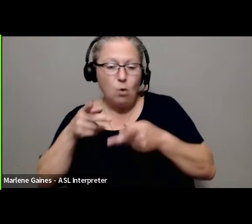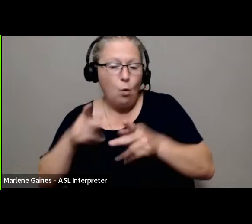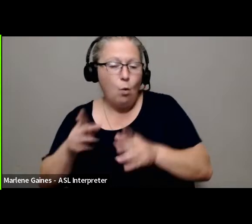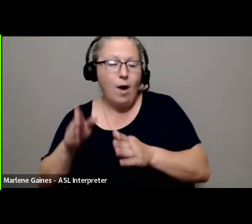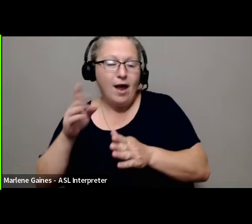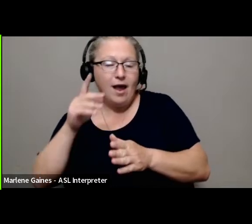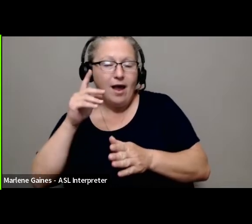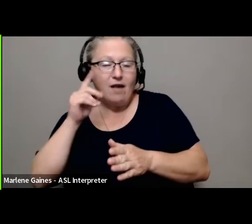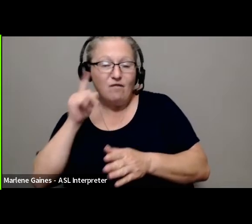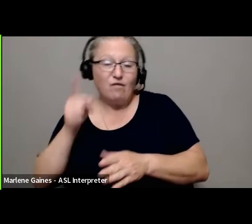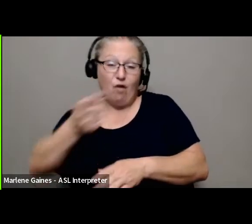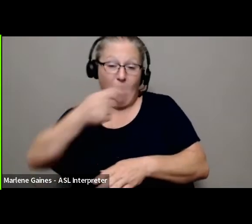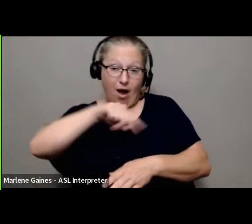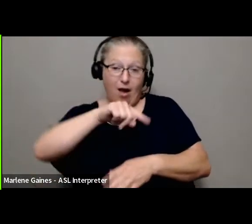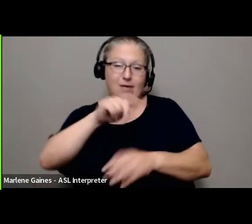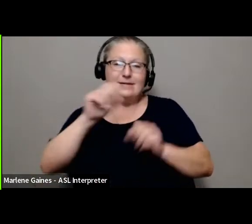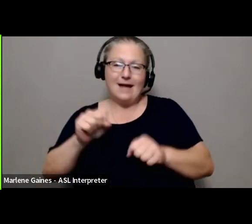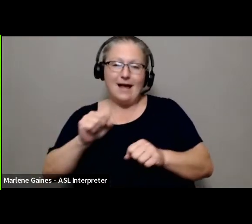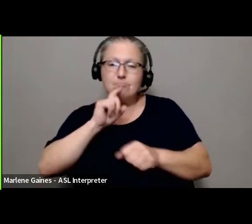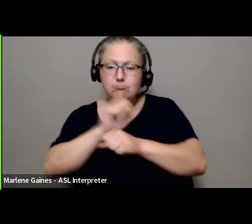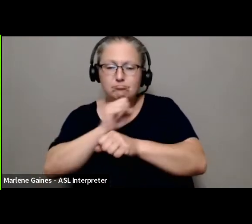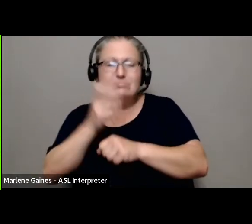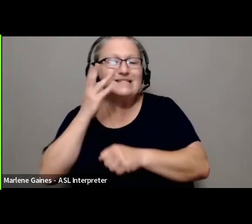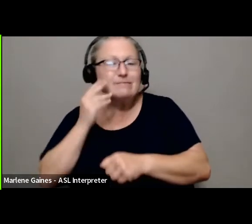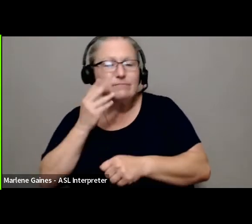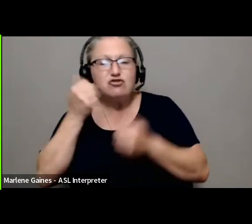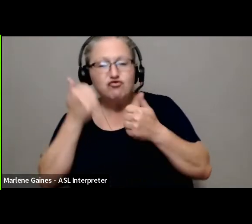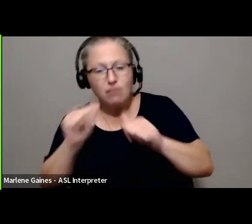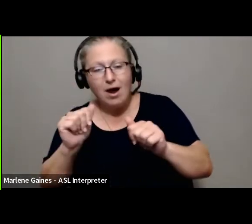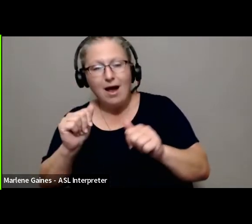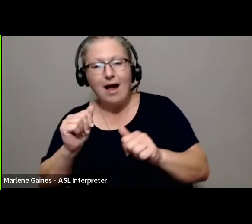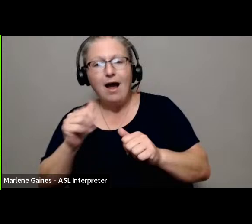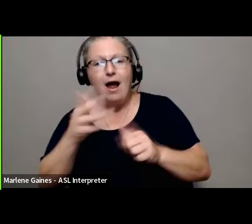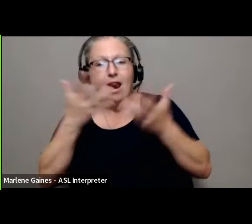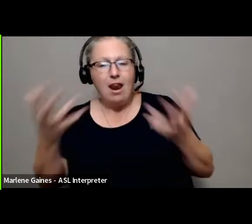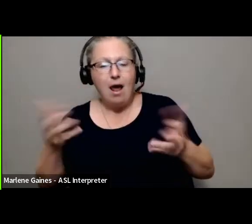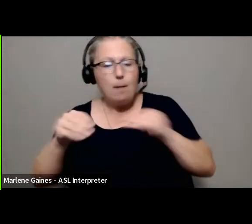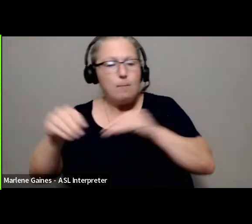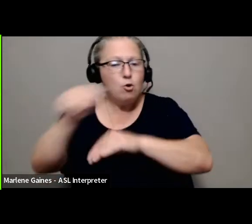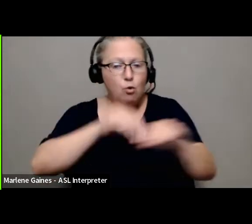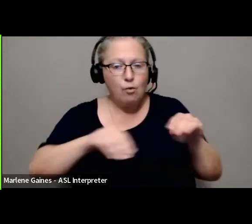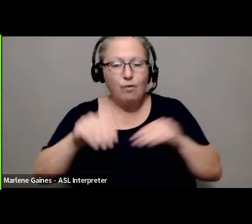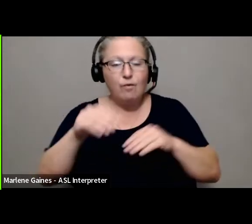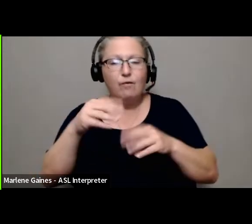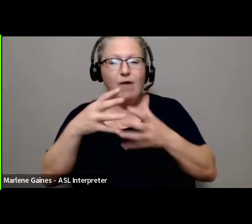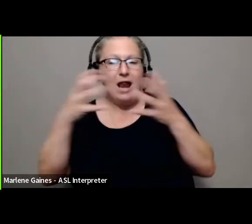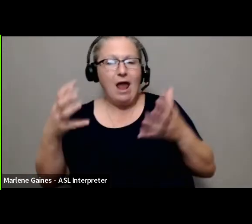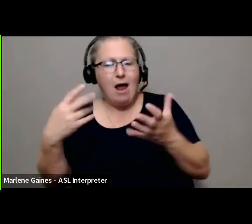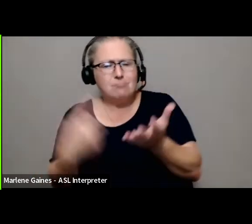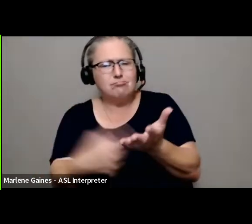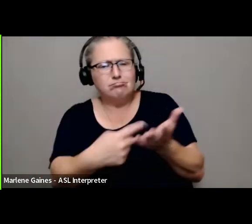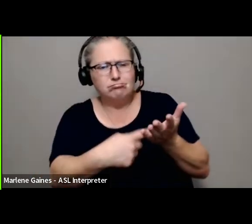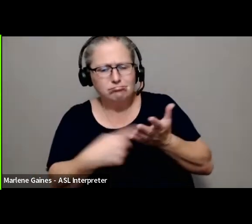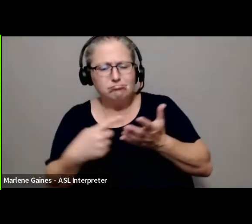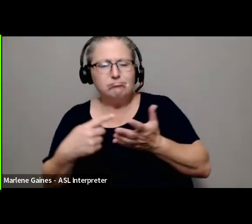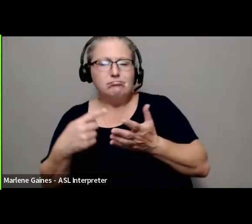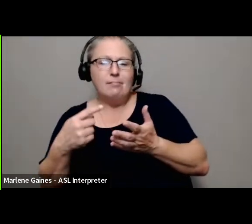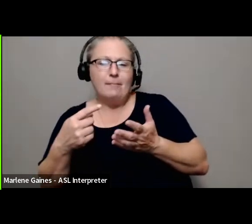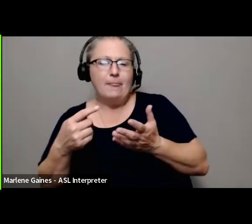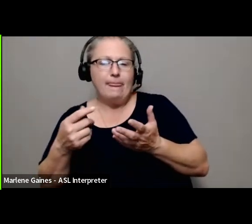to actually experience and try out. There was a lot of movement. There was a lot of discussion